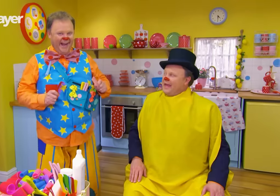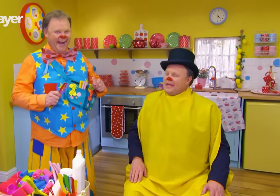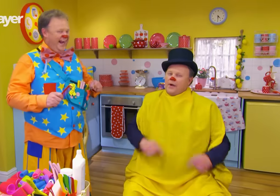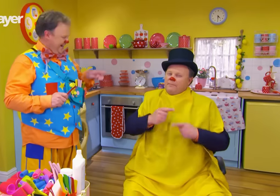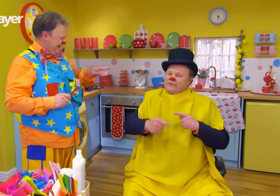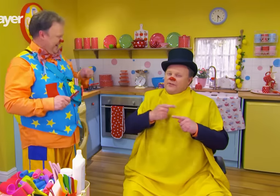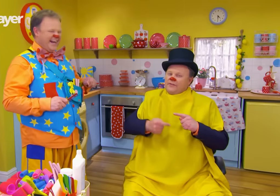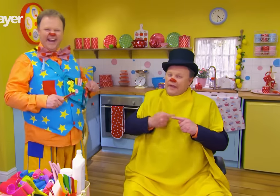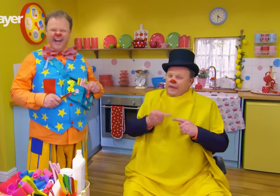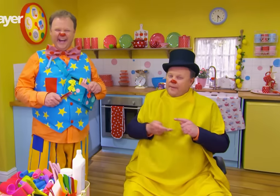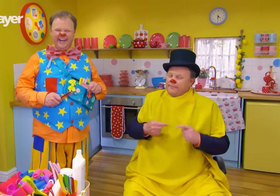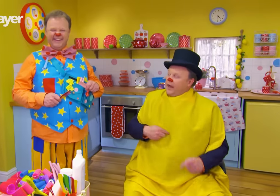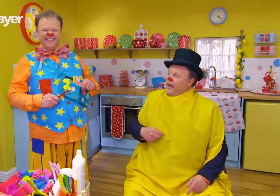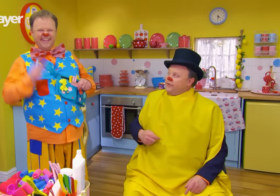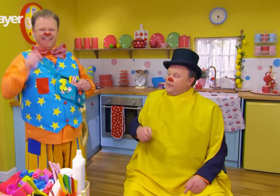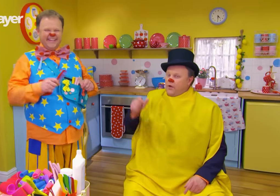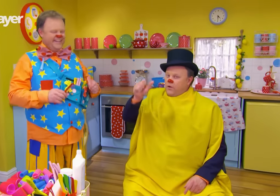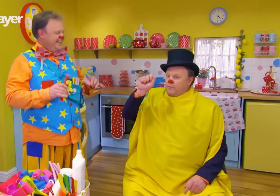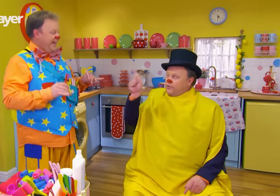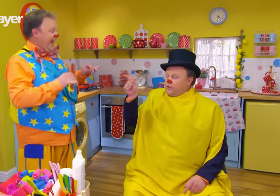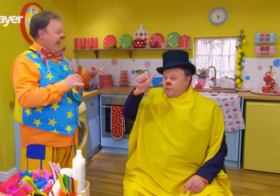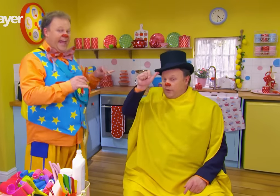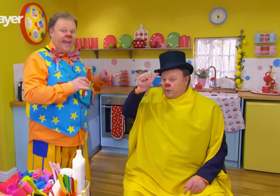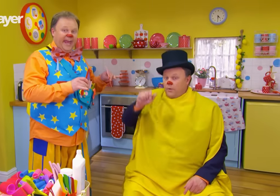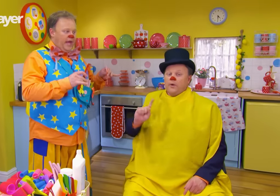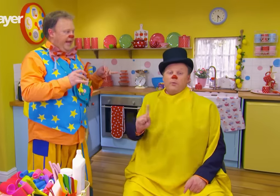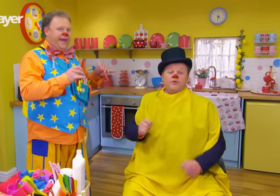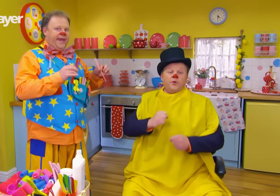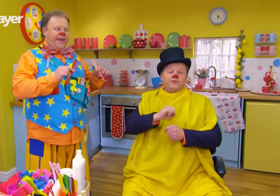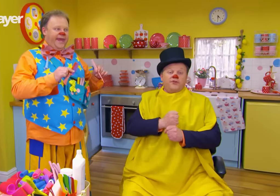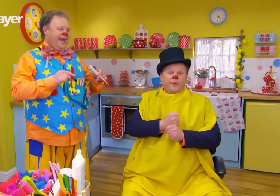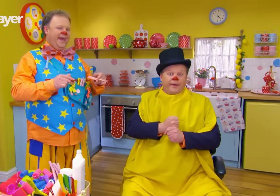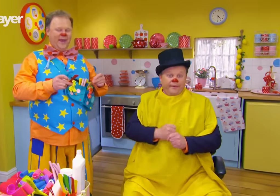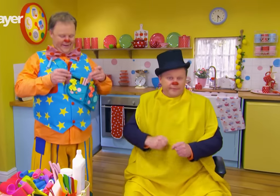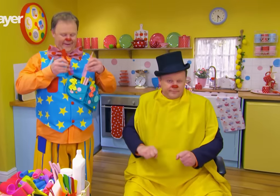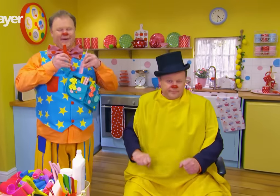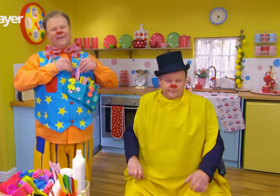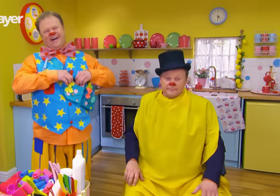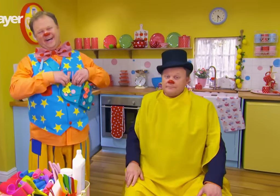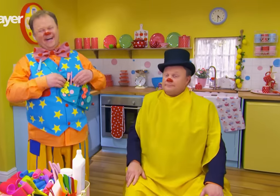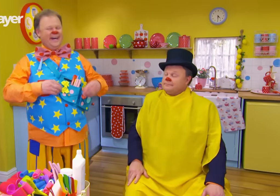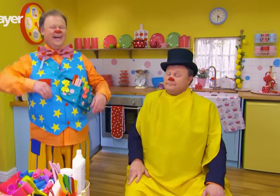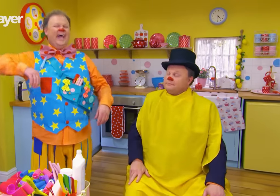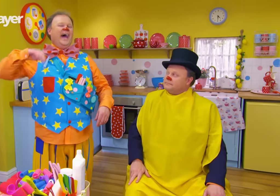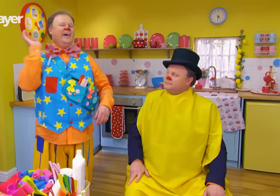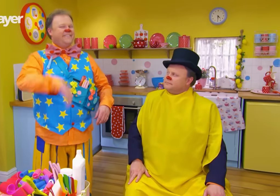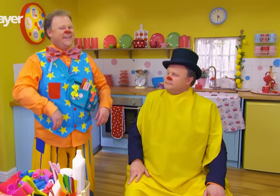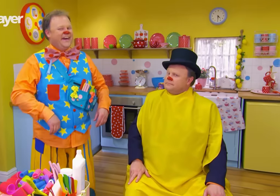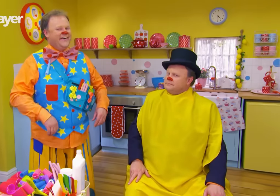Now, Mr T, I do hope you know what you're doing. Oh, of course